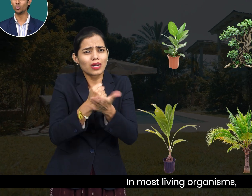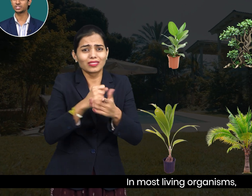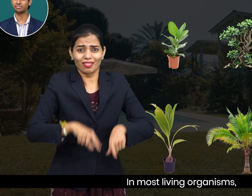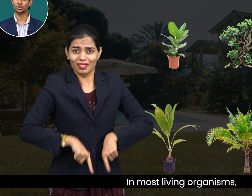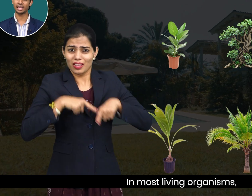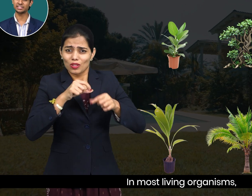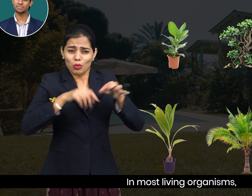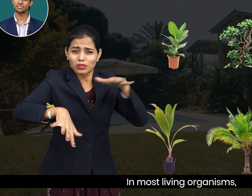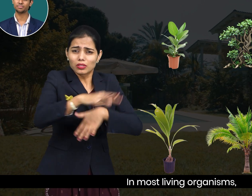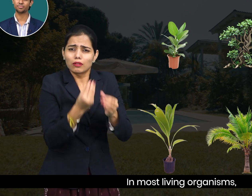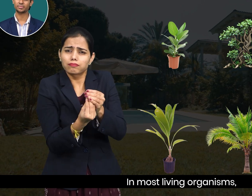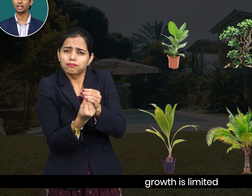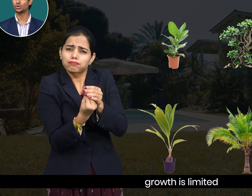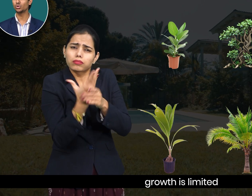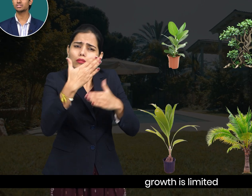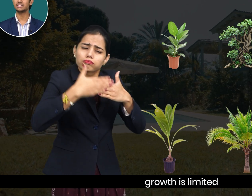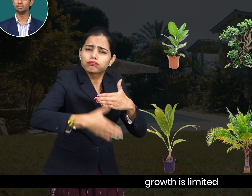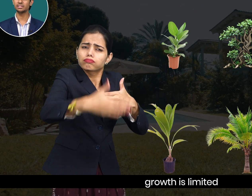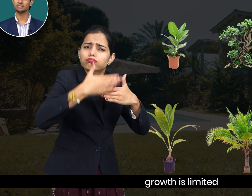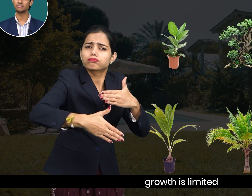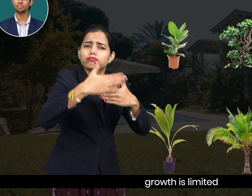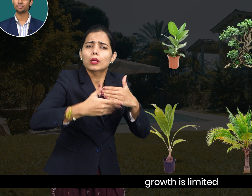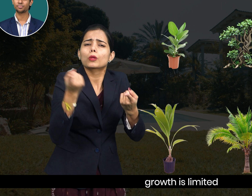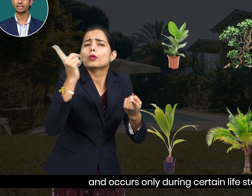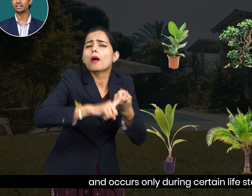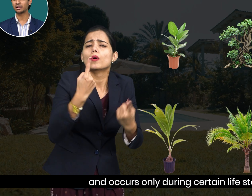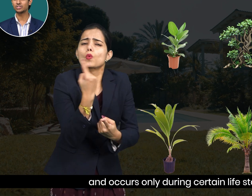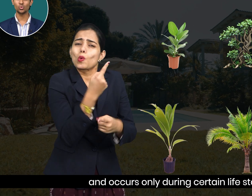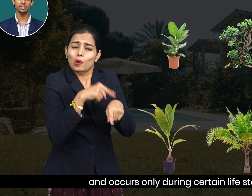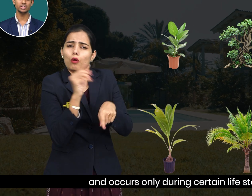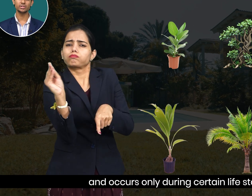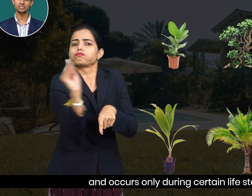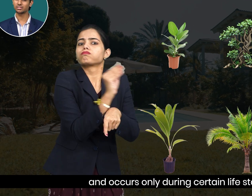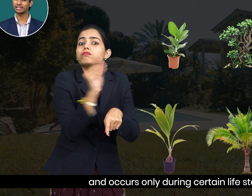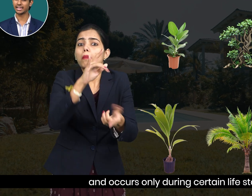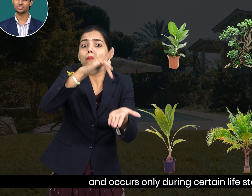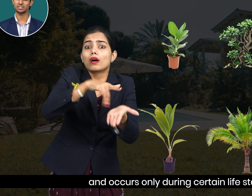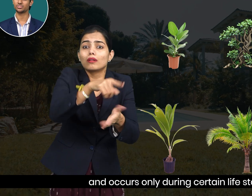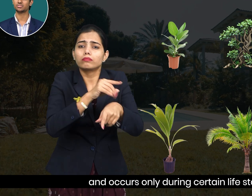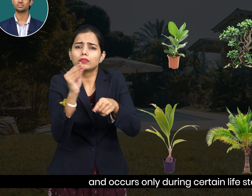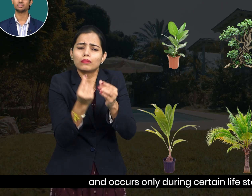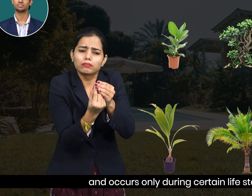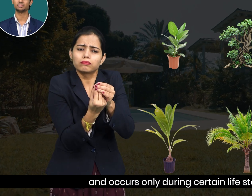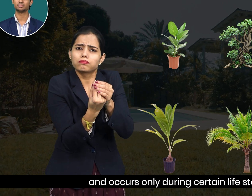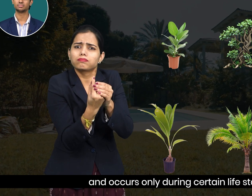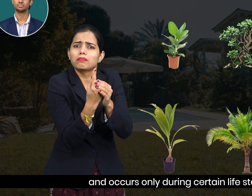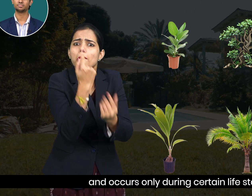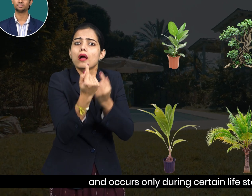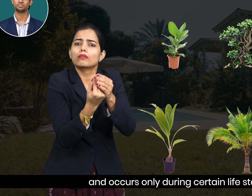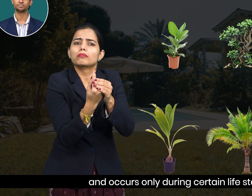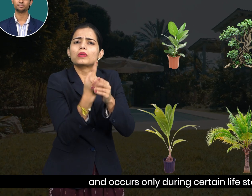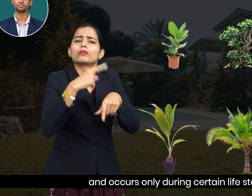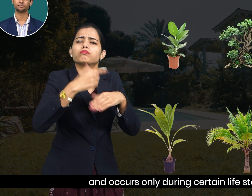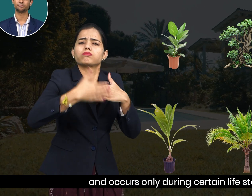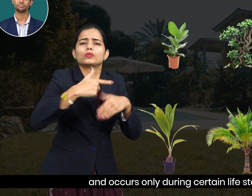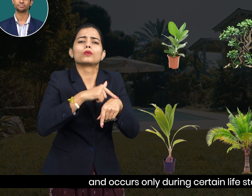In most living organisms, growth is limited and occurs only during certain life stages.